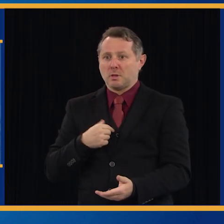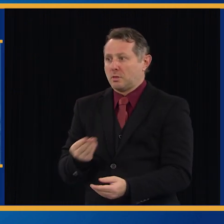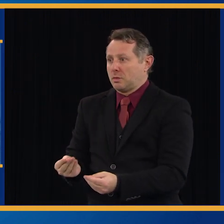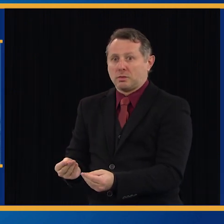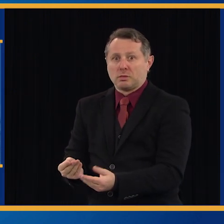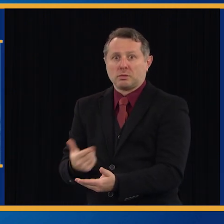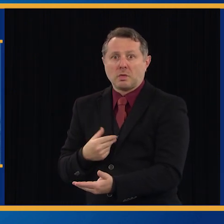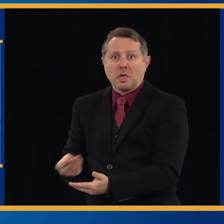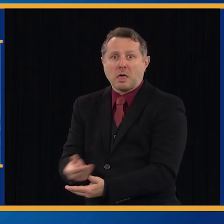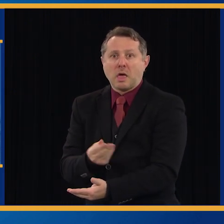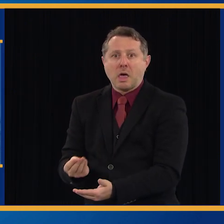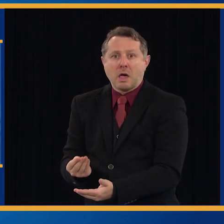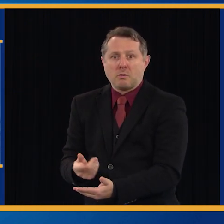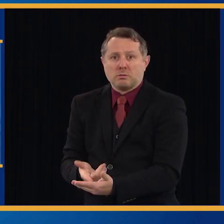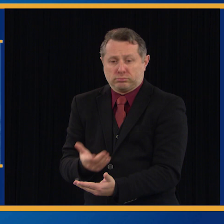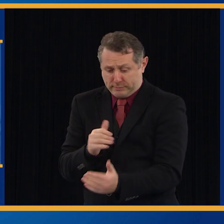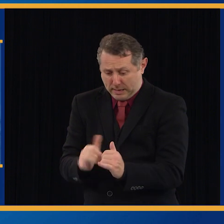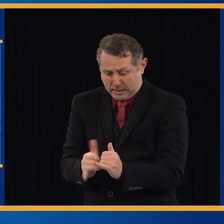allocate the shortfall